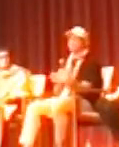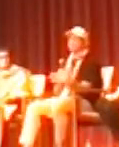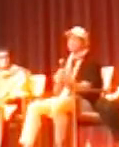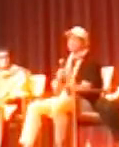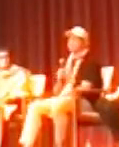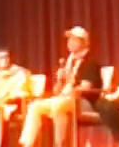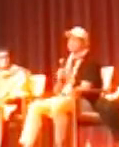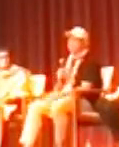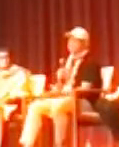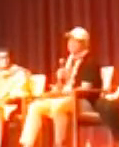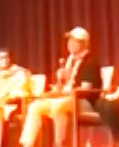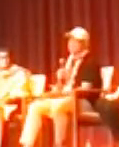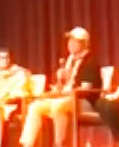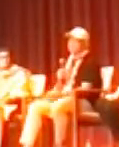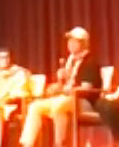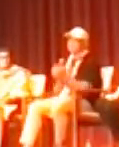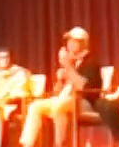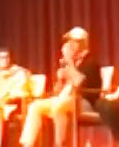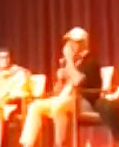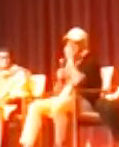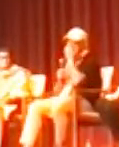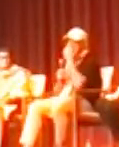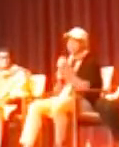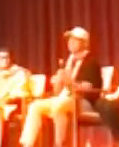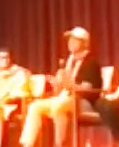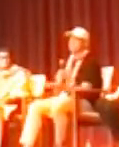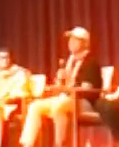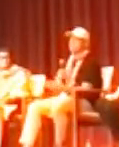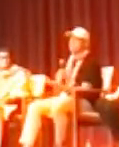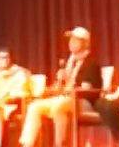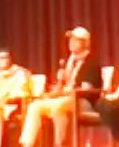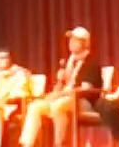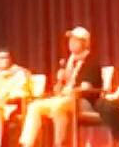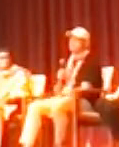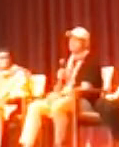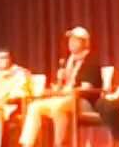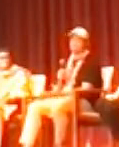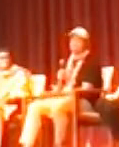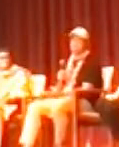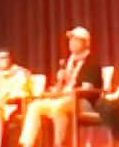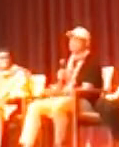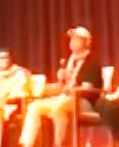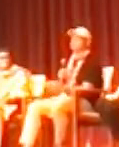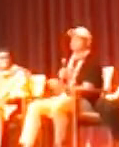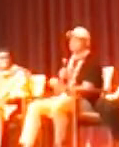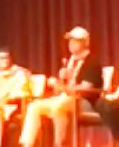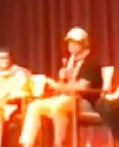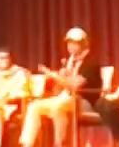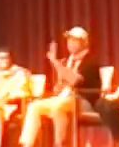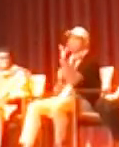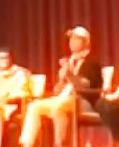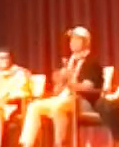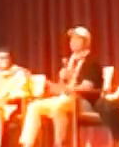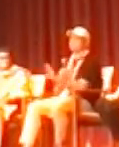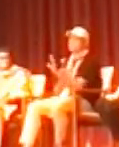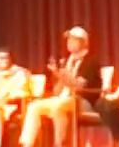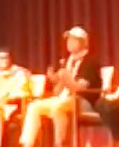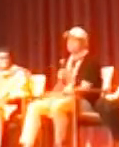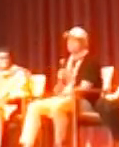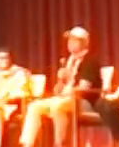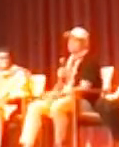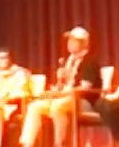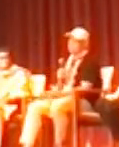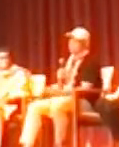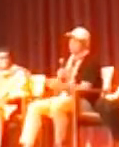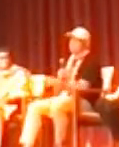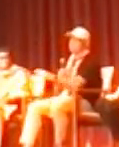what we do. You know? And I was fortunate enough in the 90s in Aotearoa that Maori theatre was just exploding everywhere.